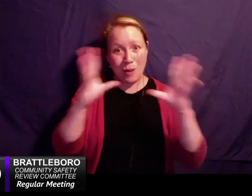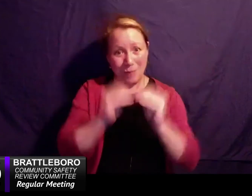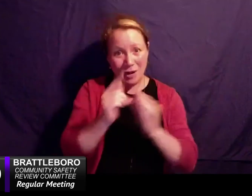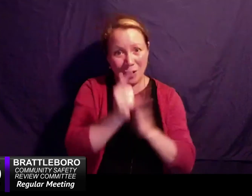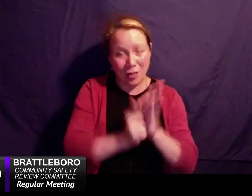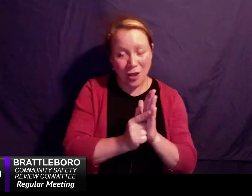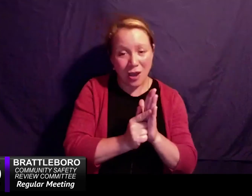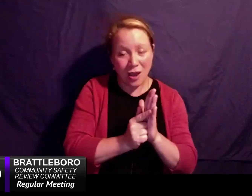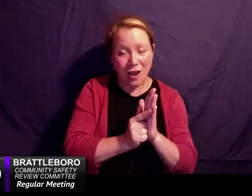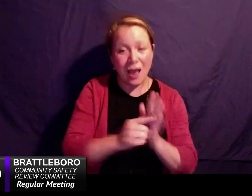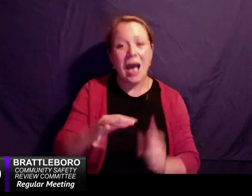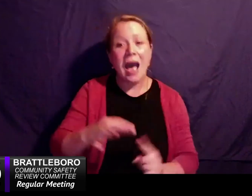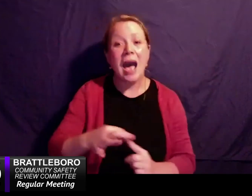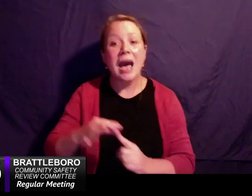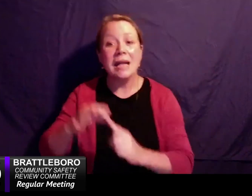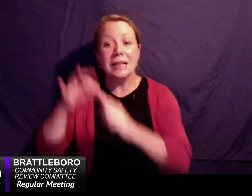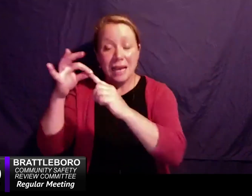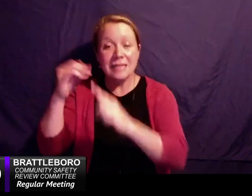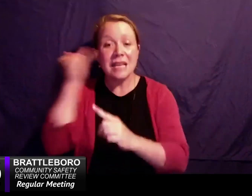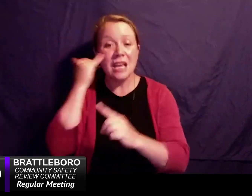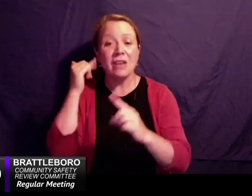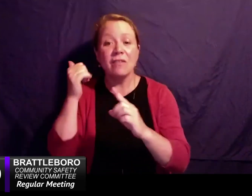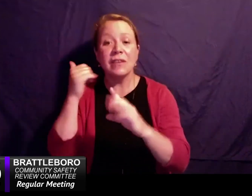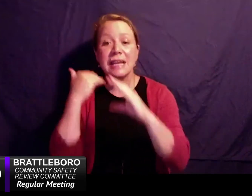are specifically about administrative tasks like scheduling.